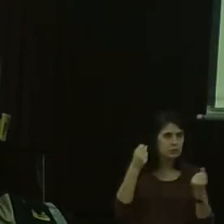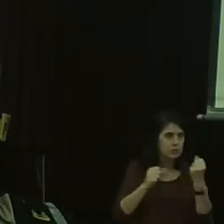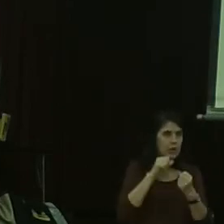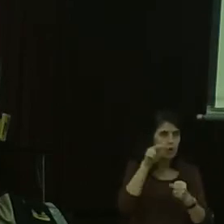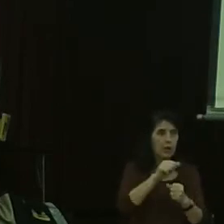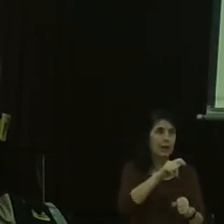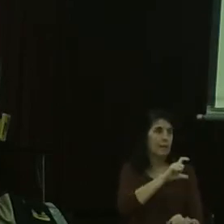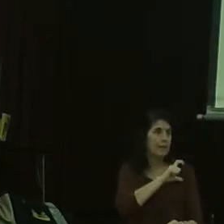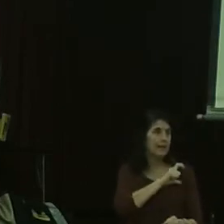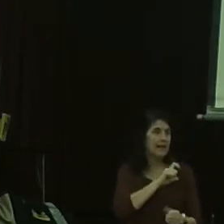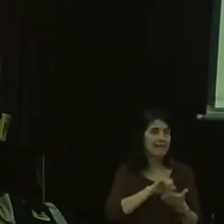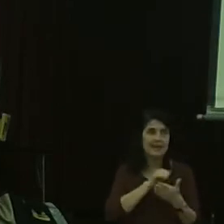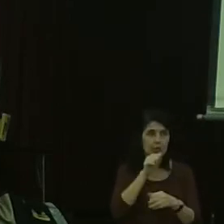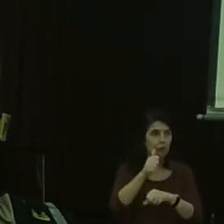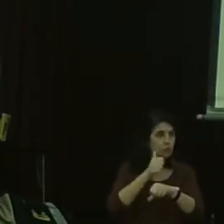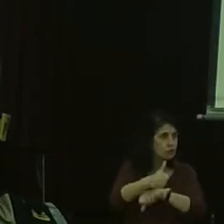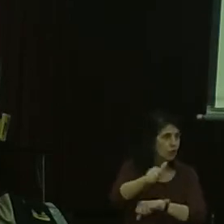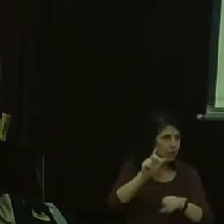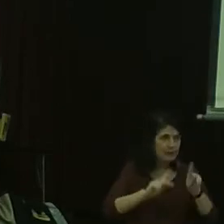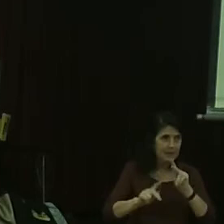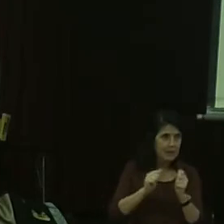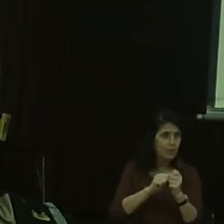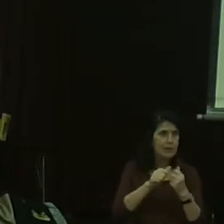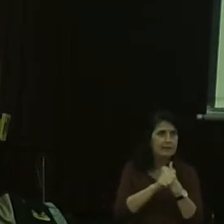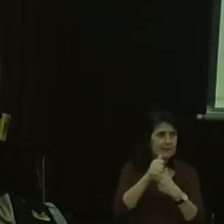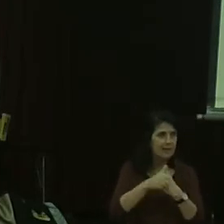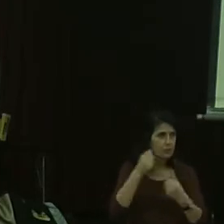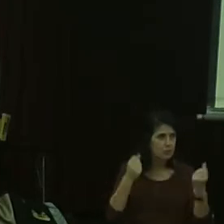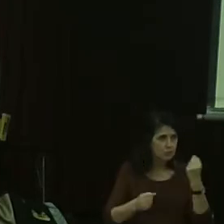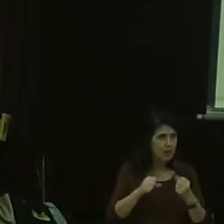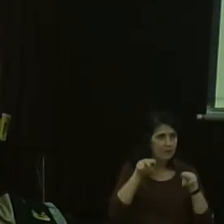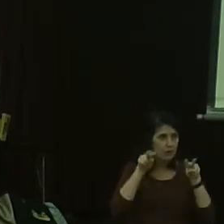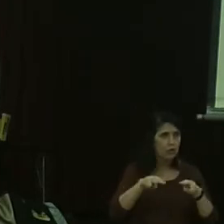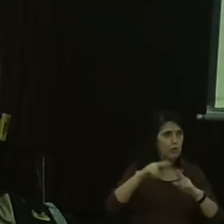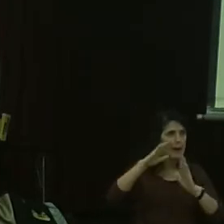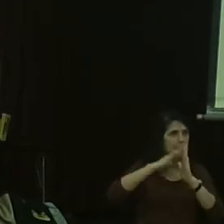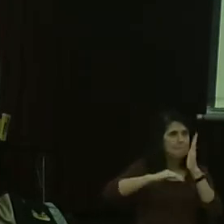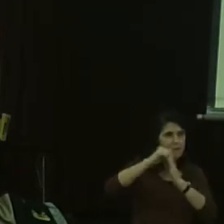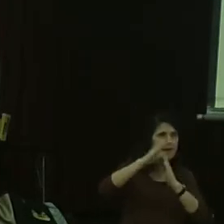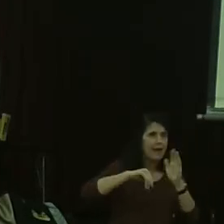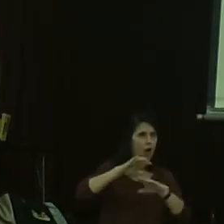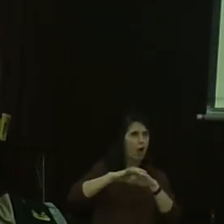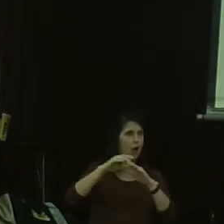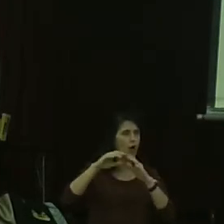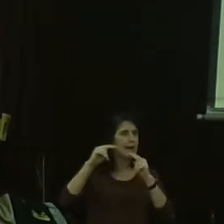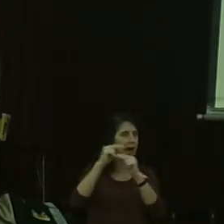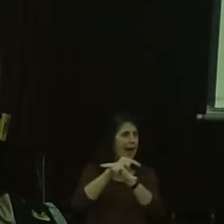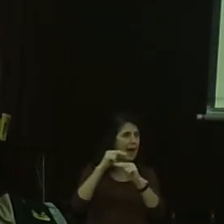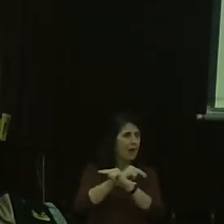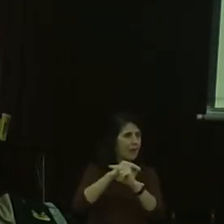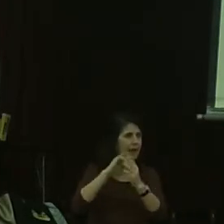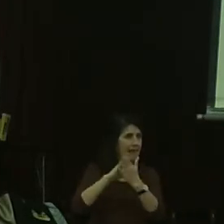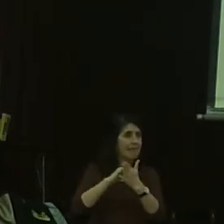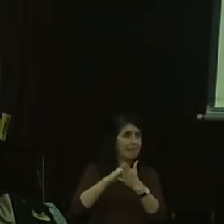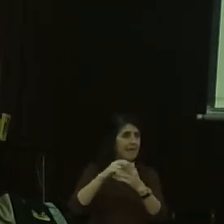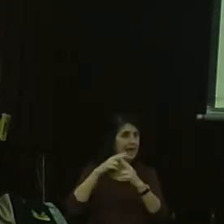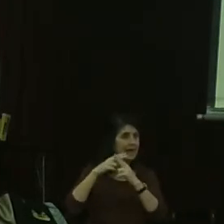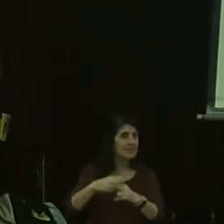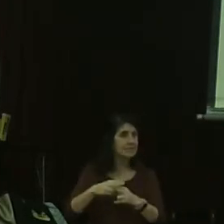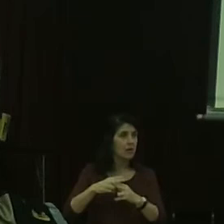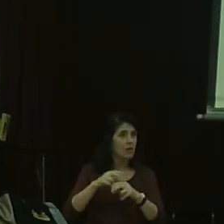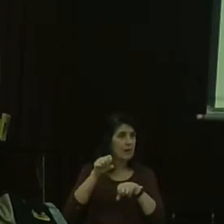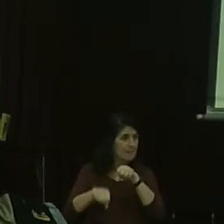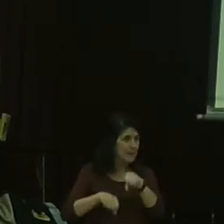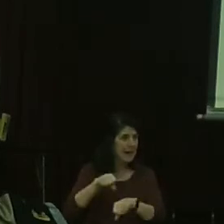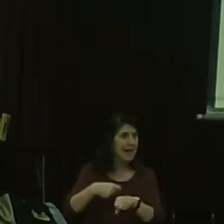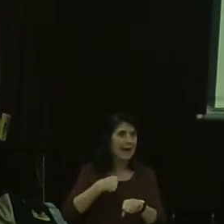charge people with reckless driving, you look at paint along a major highway is considered a bicycle thoroughfare.